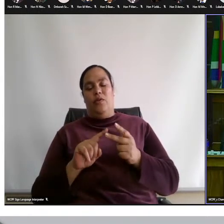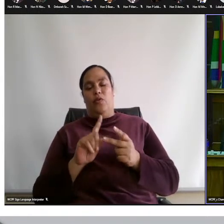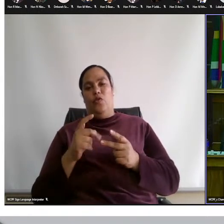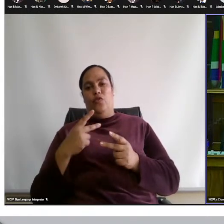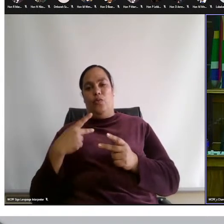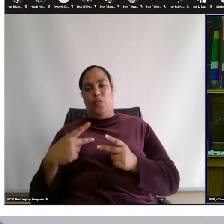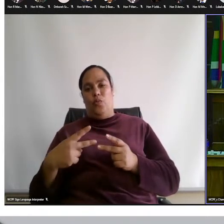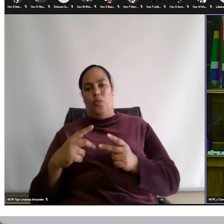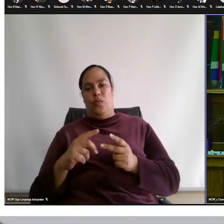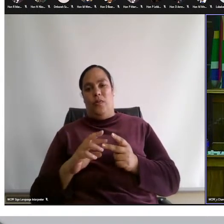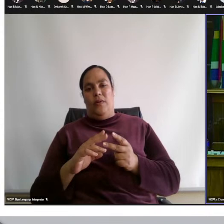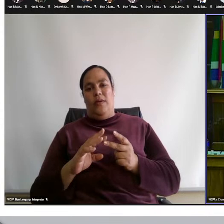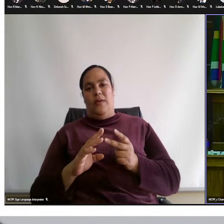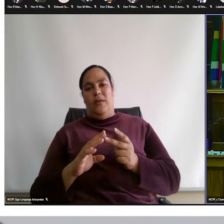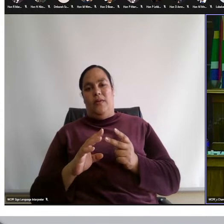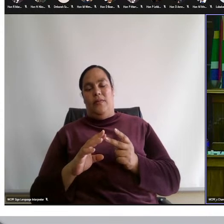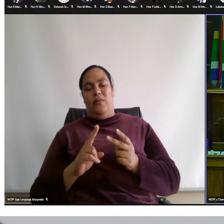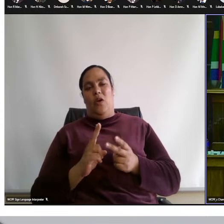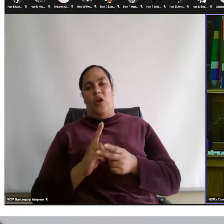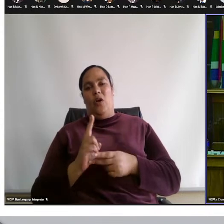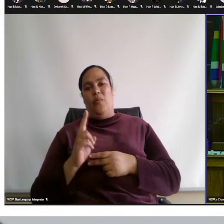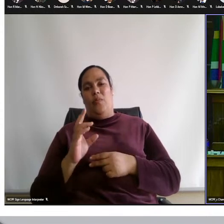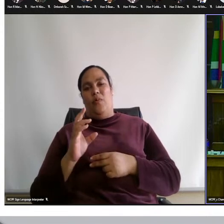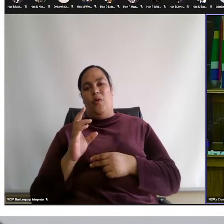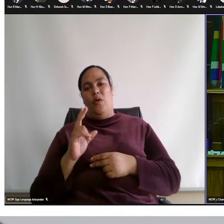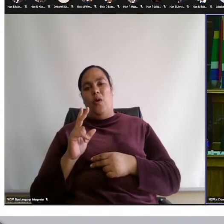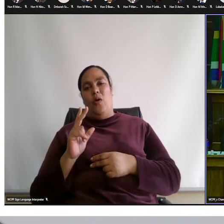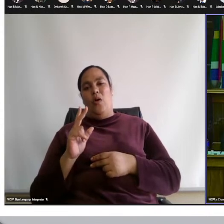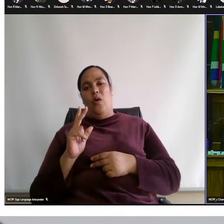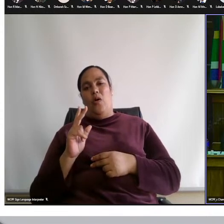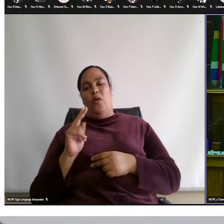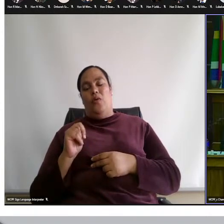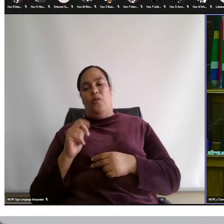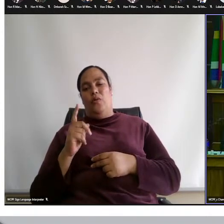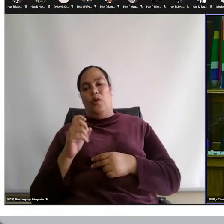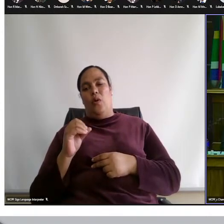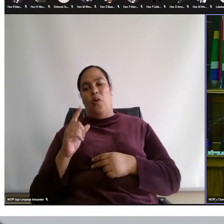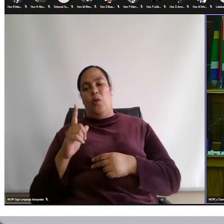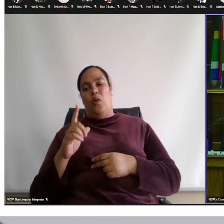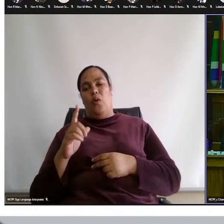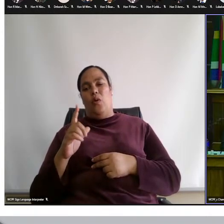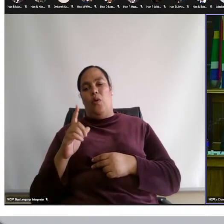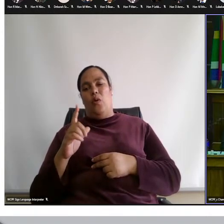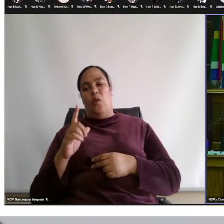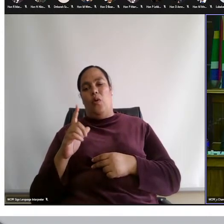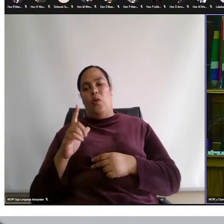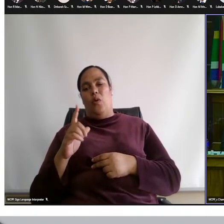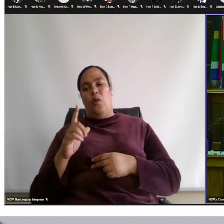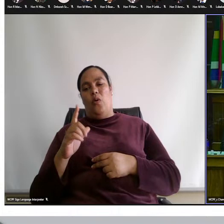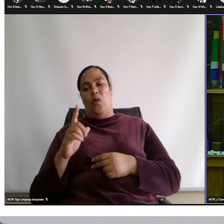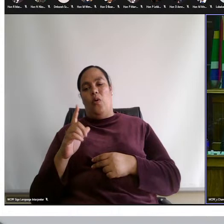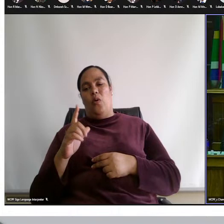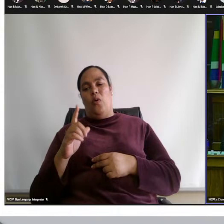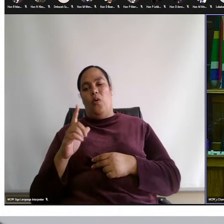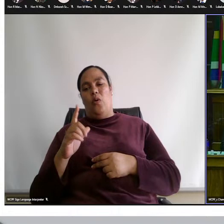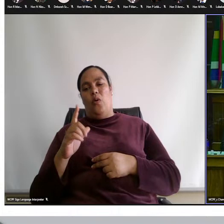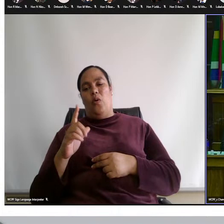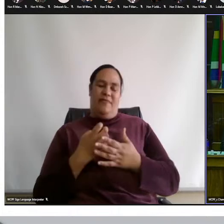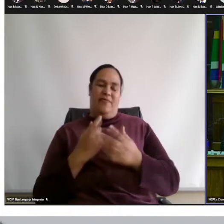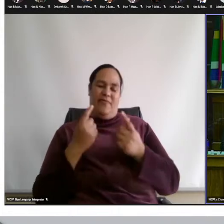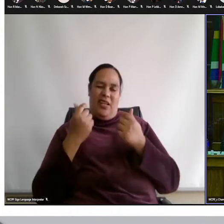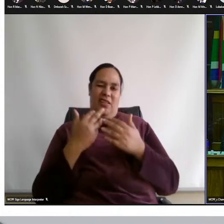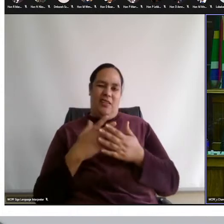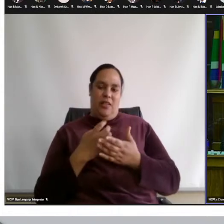two. By Honourable Nkondlo to the Honourable the Minister of Finance and Economic